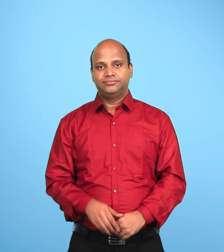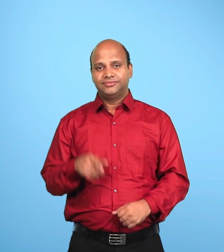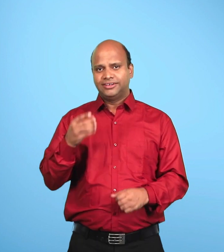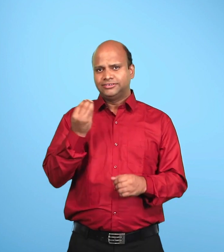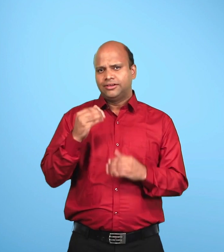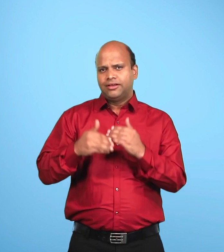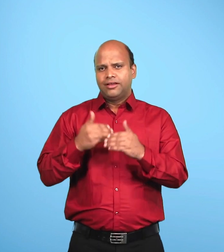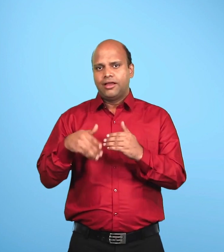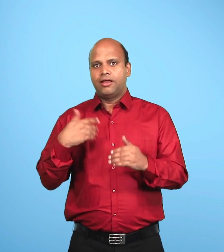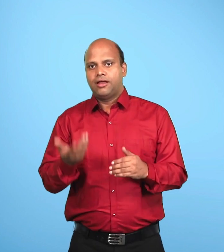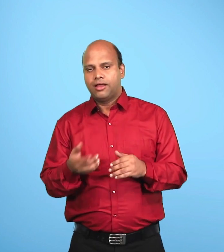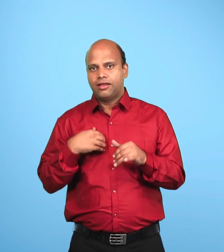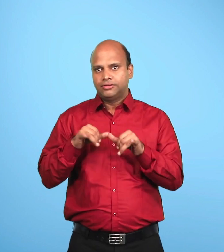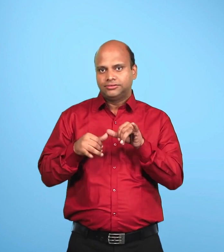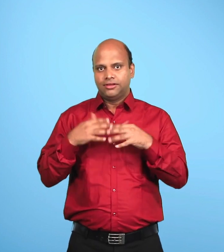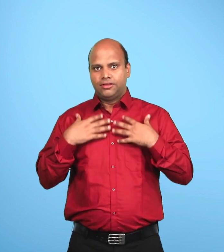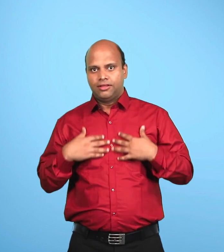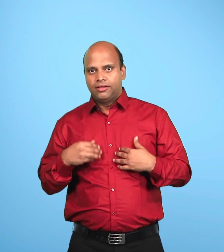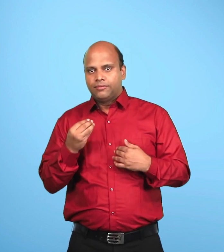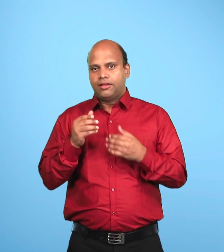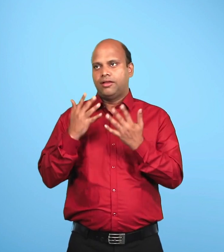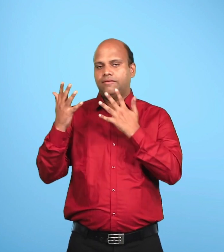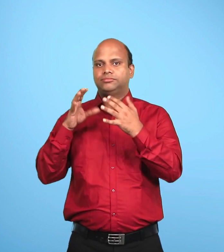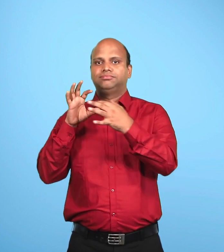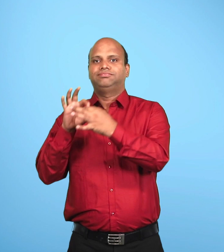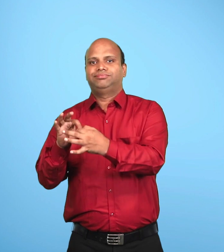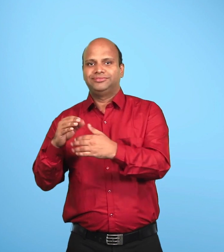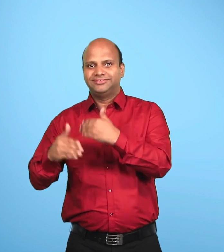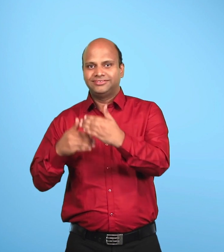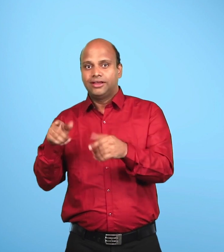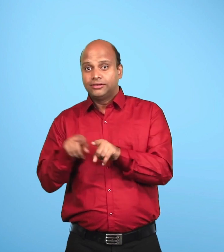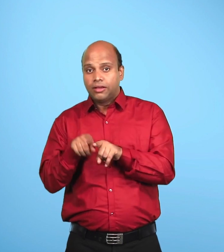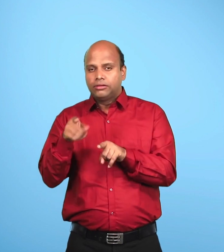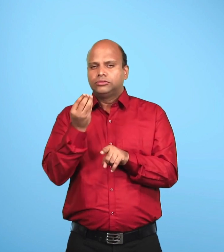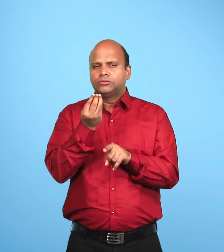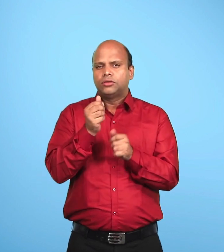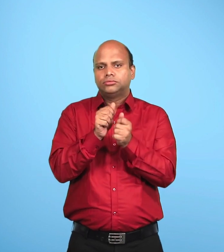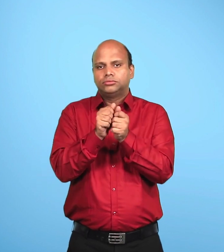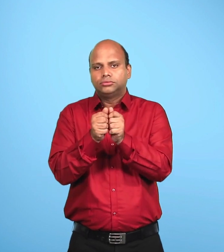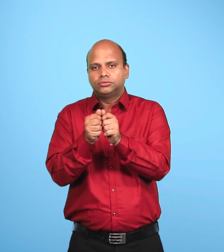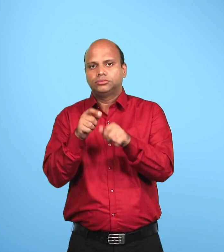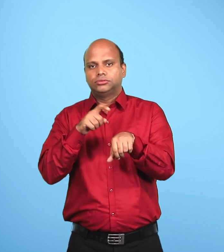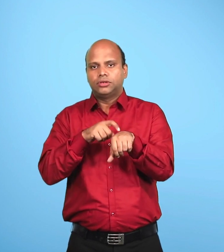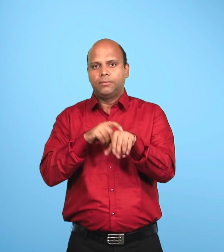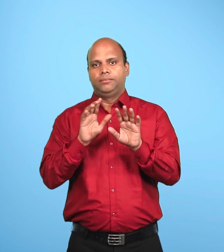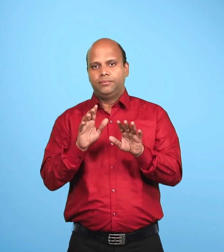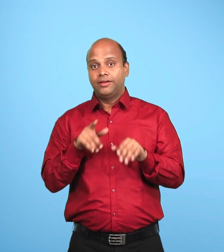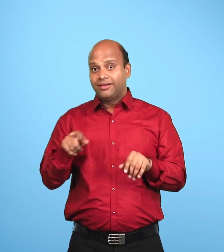We need to breathe faster when we are on high mountains. After some days, our body adjusts to